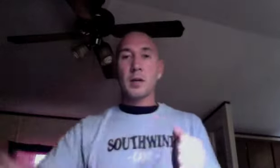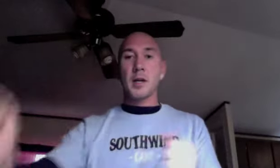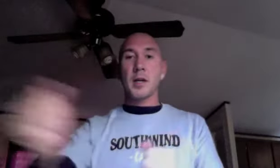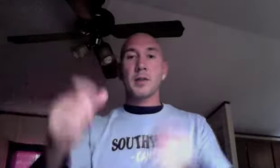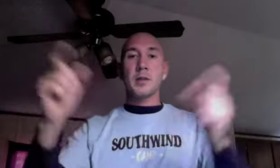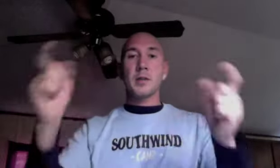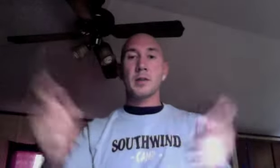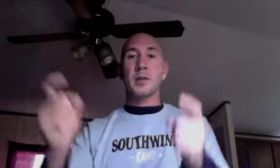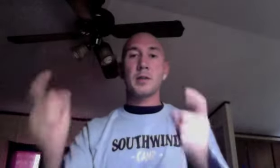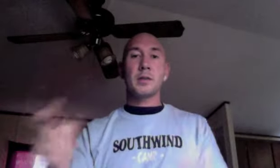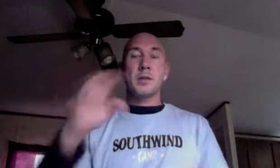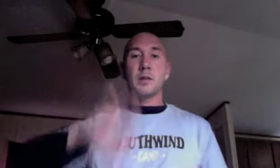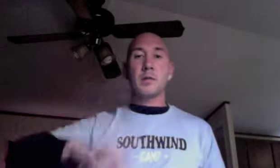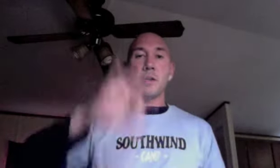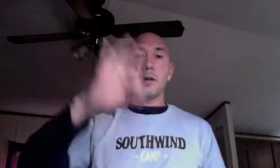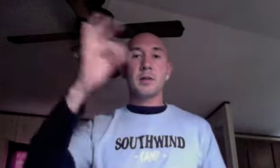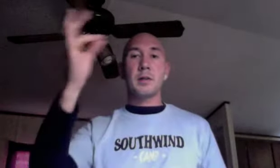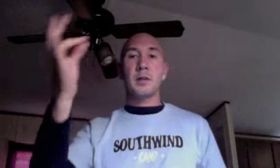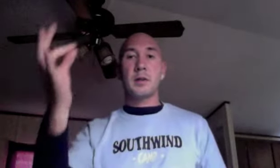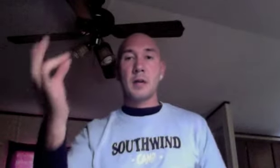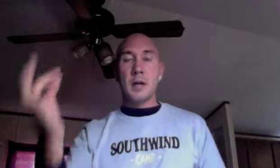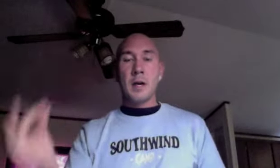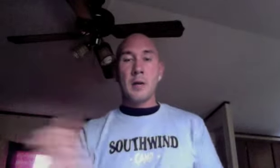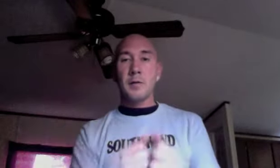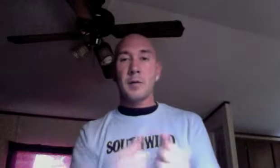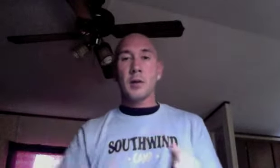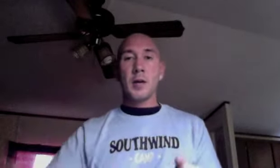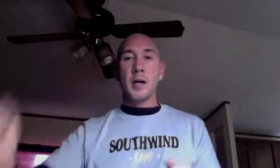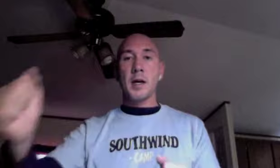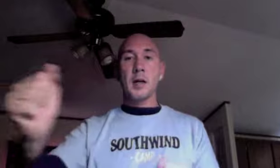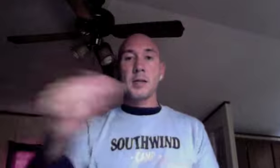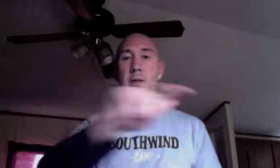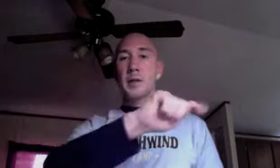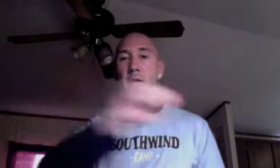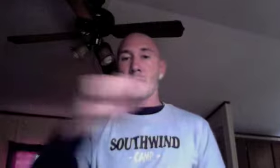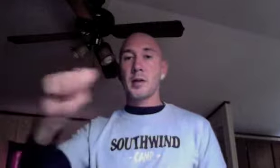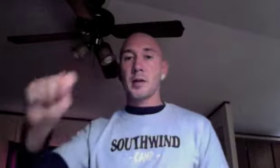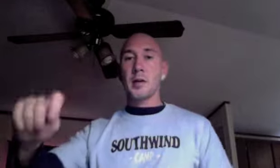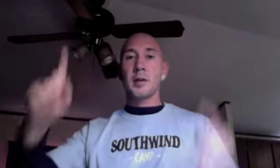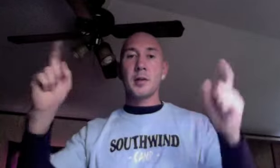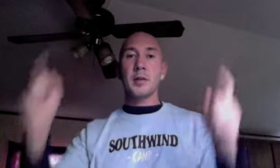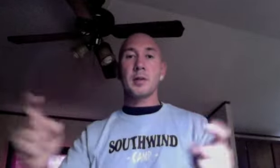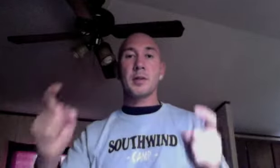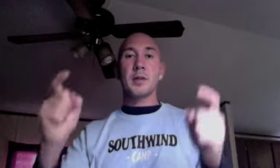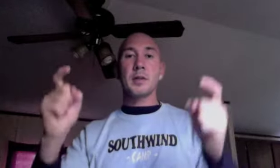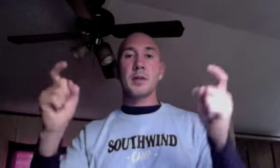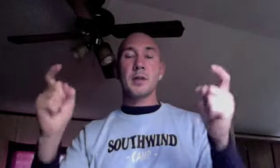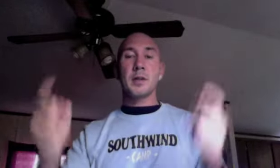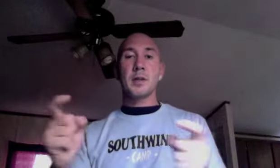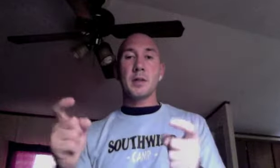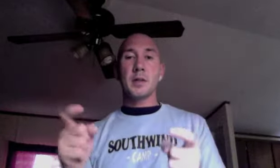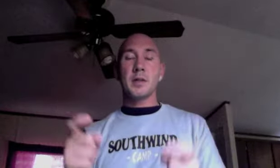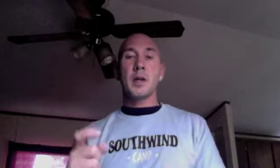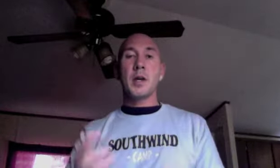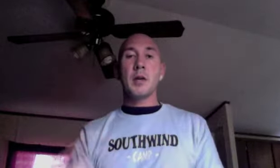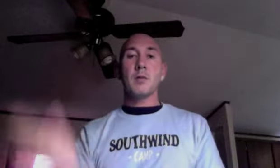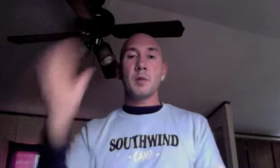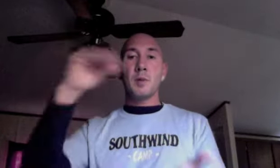as the curse is. Repeat